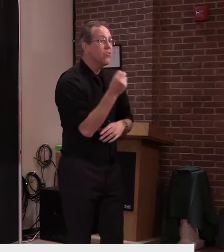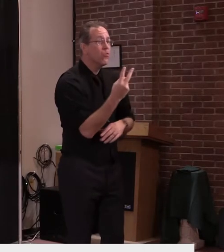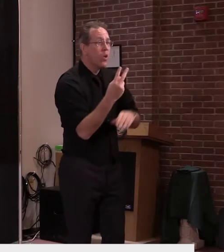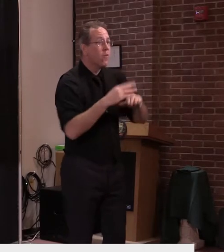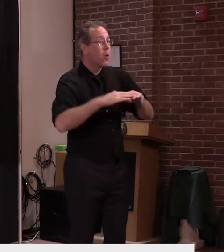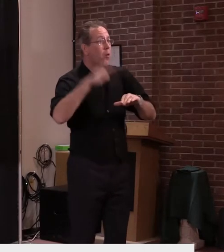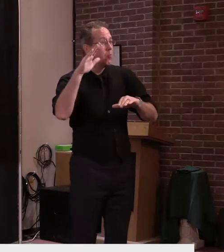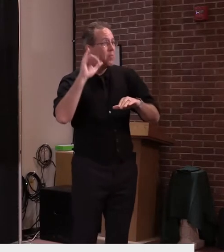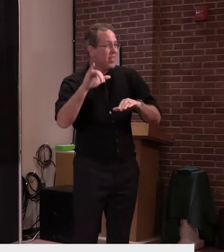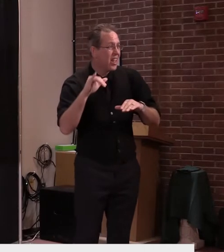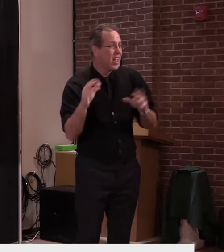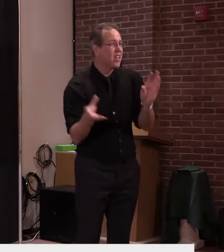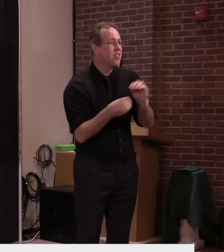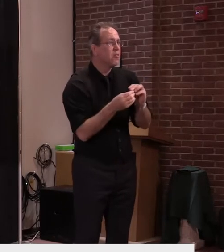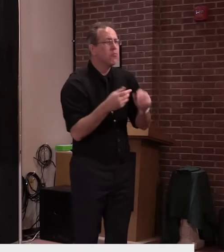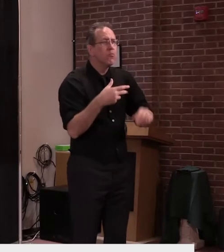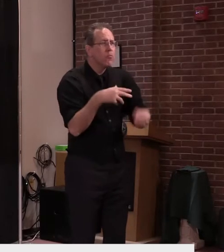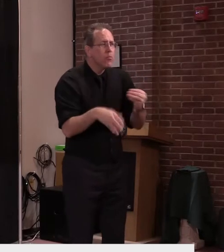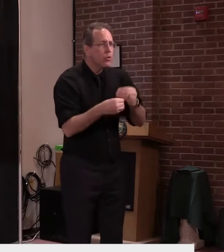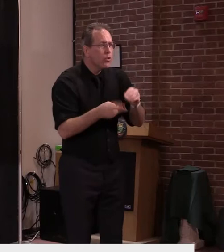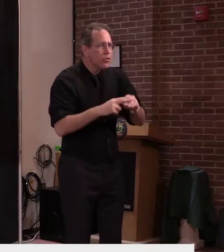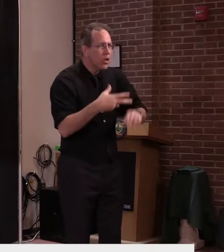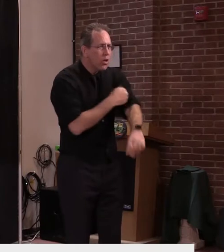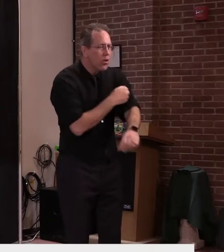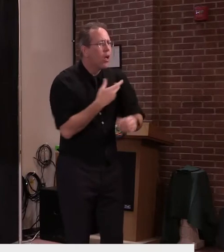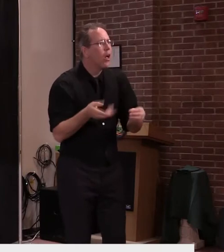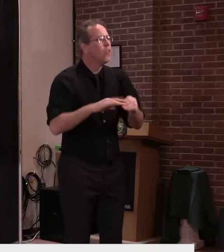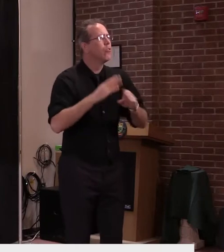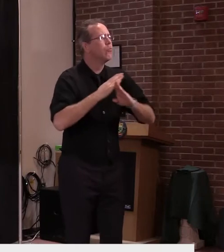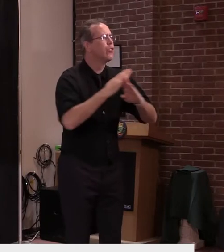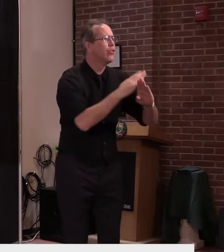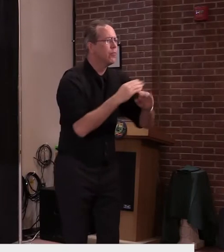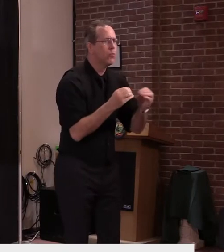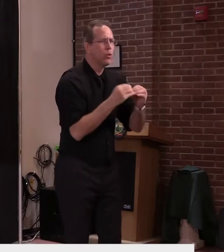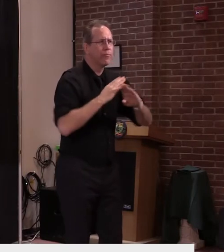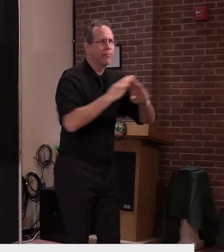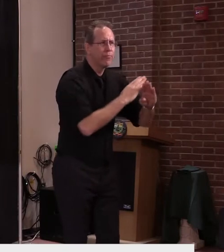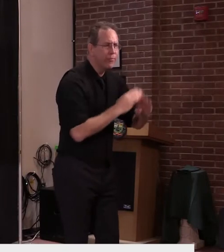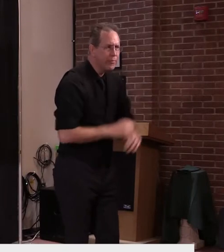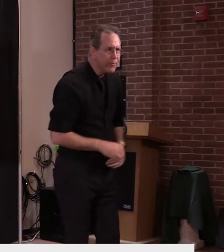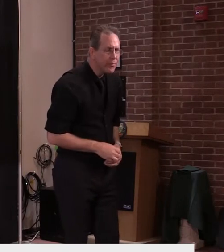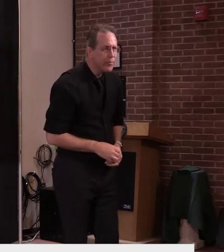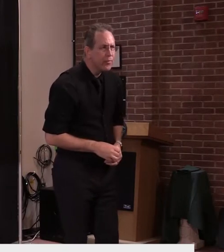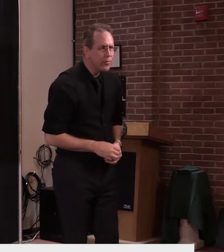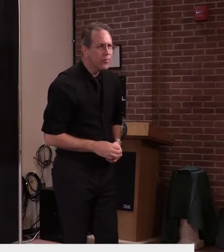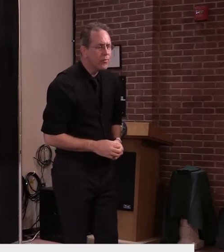your booster provides you the best protection against a severe case of COVID-19.